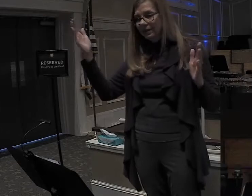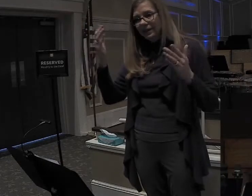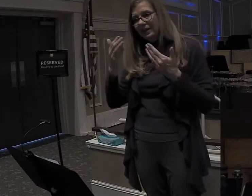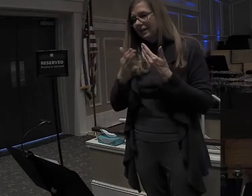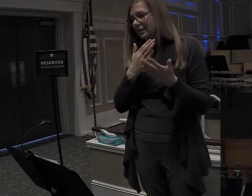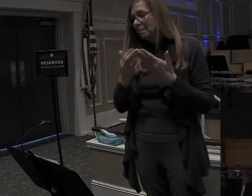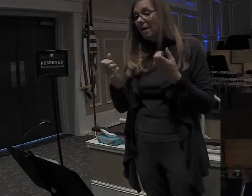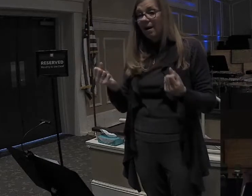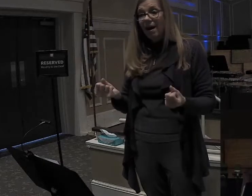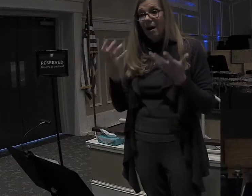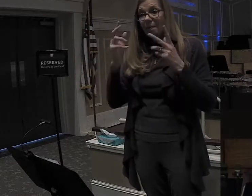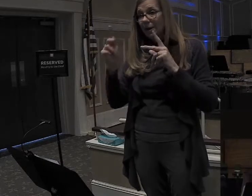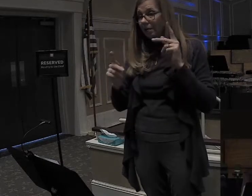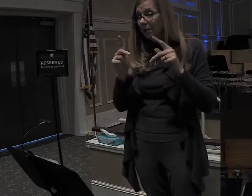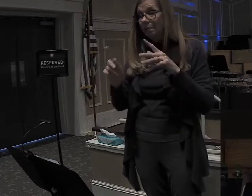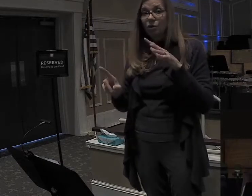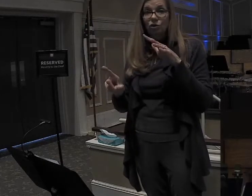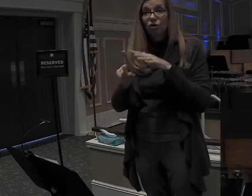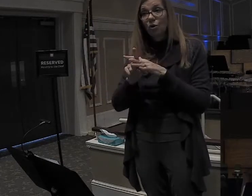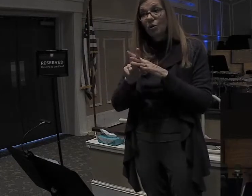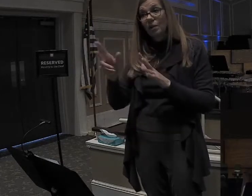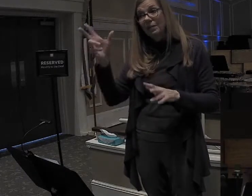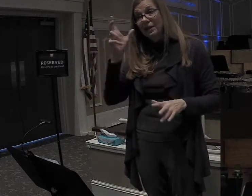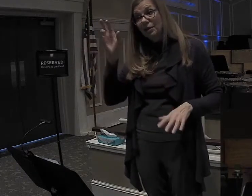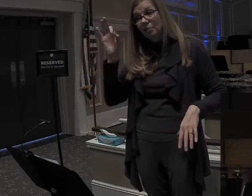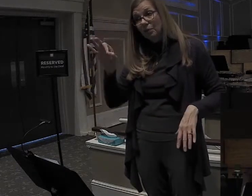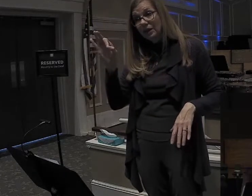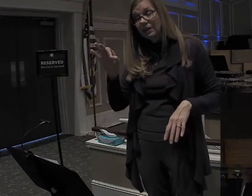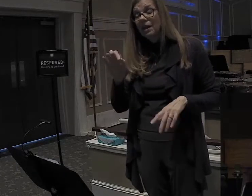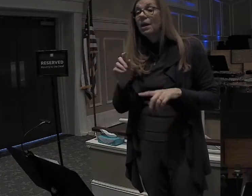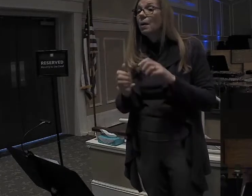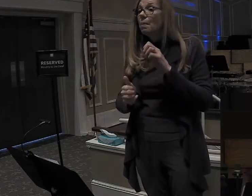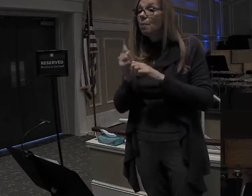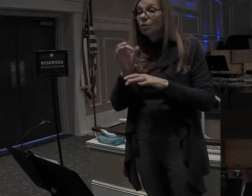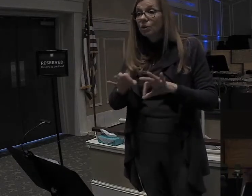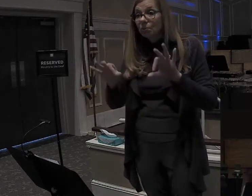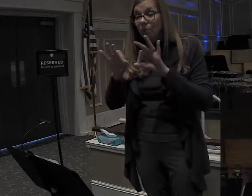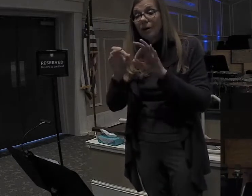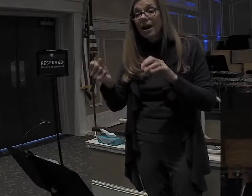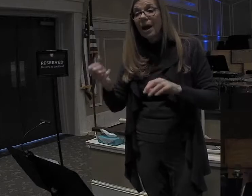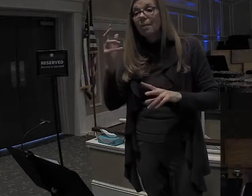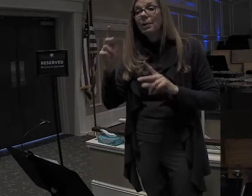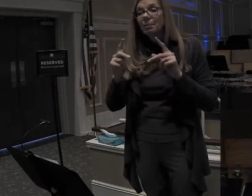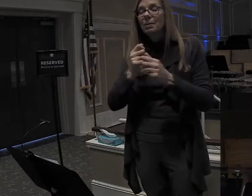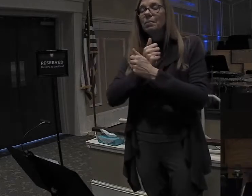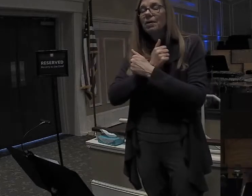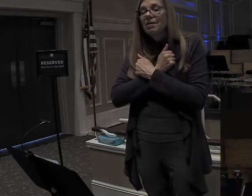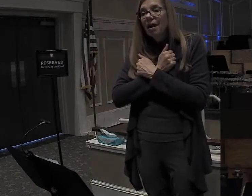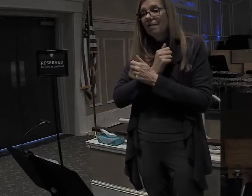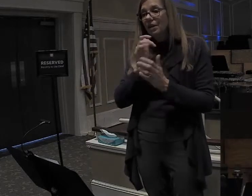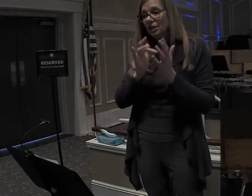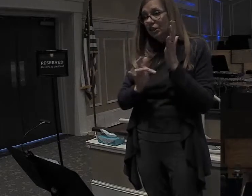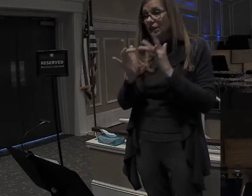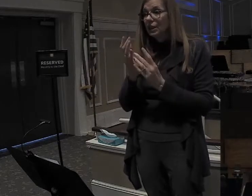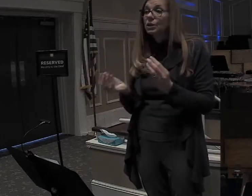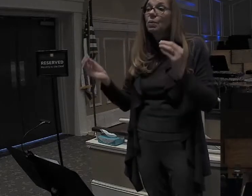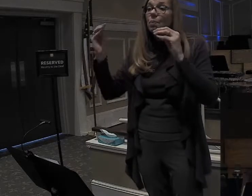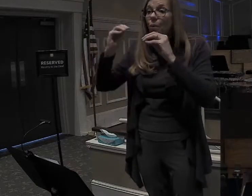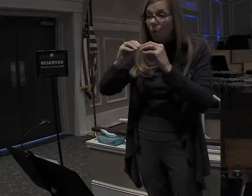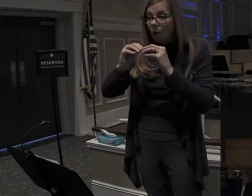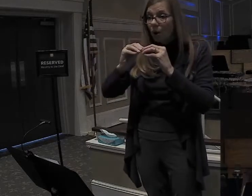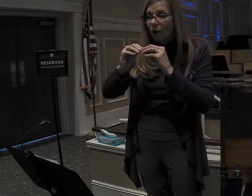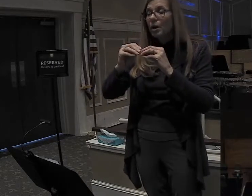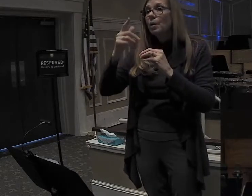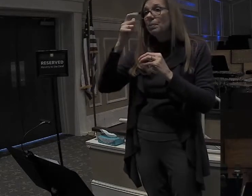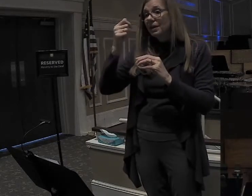people showed up to hear you preach. What will matter is how many people love Jesus more as a result of having